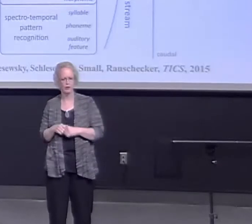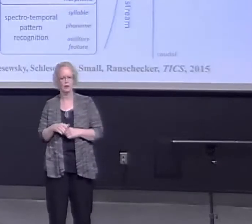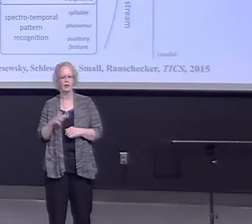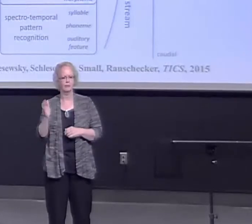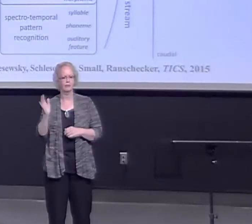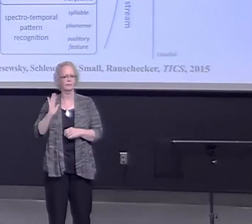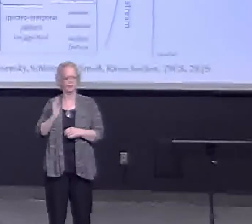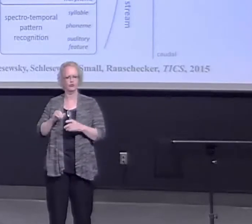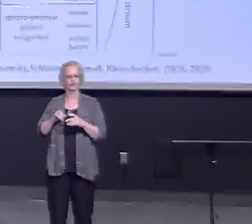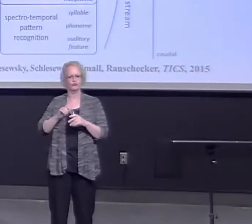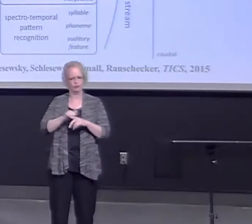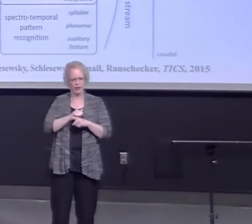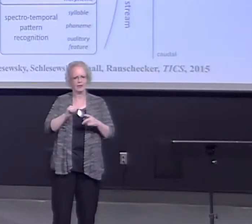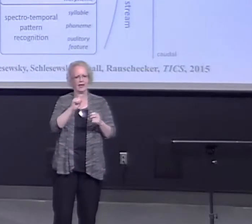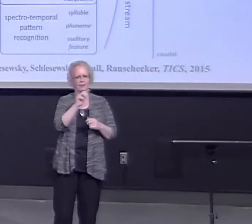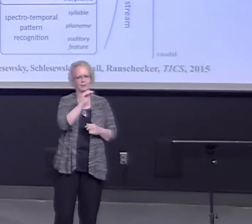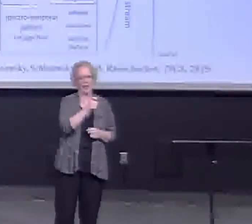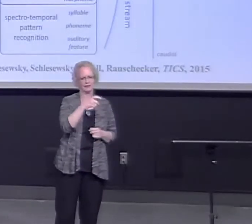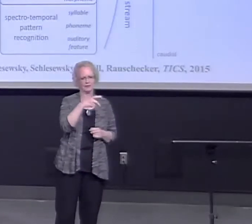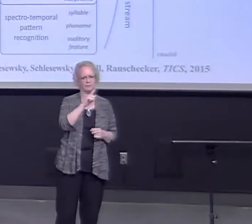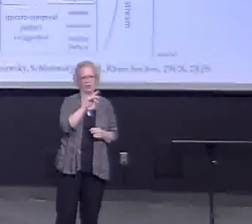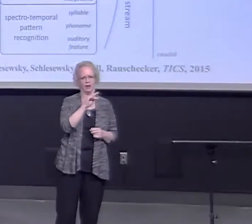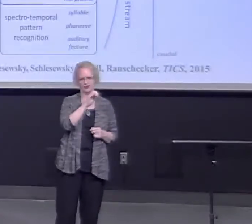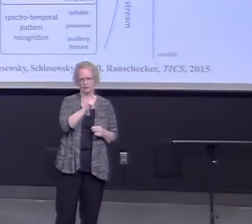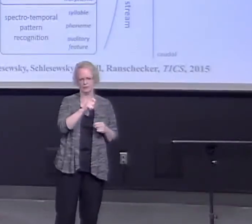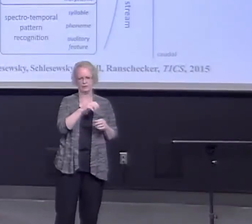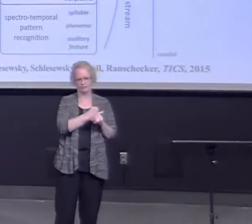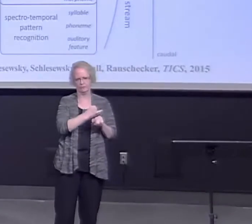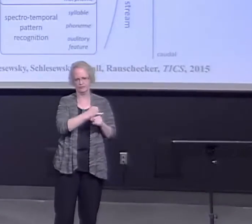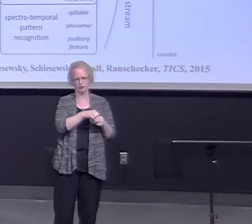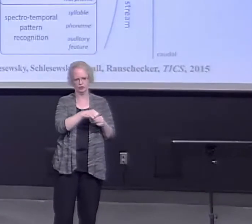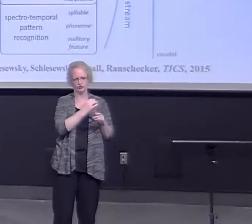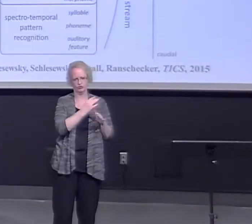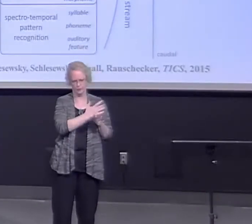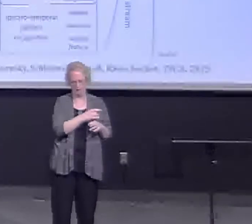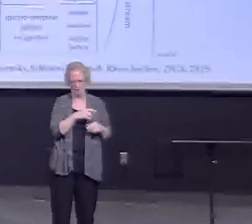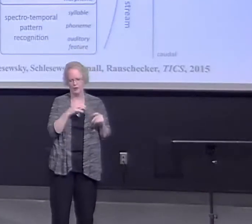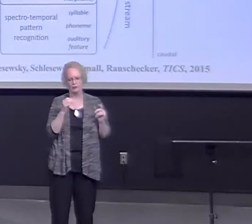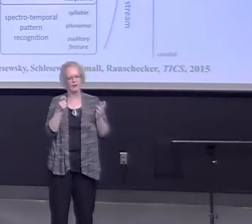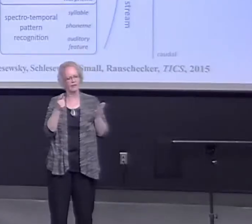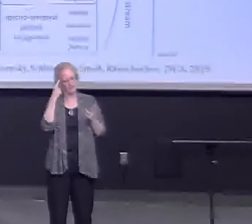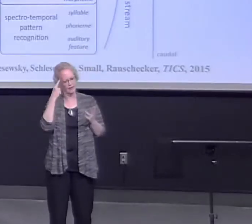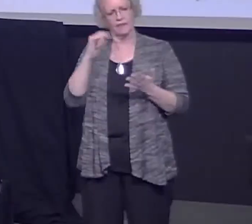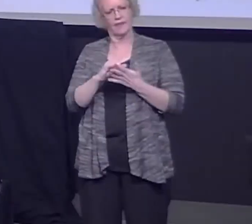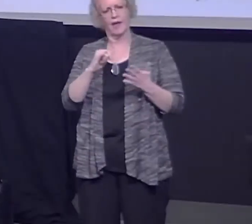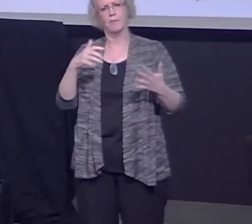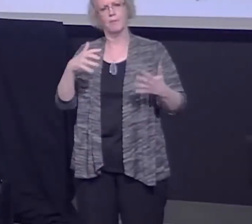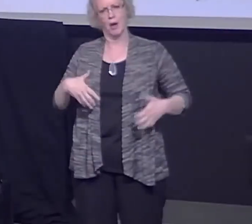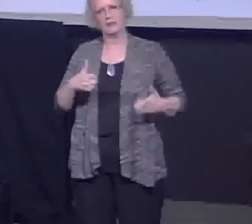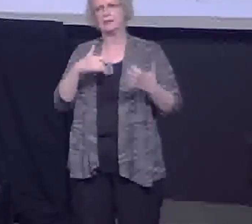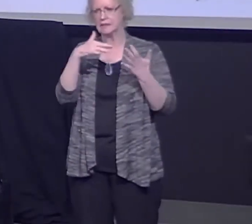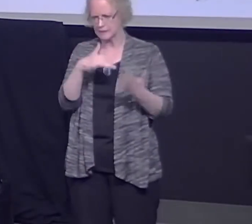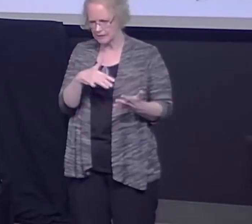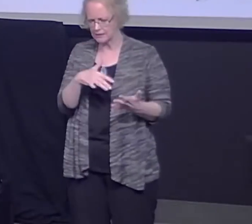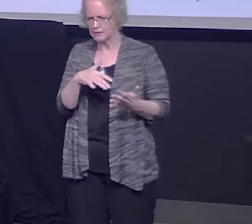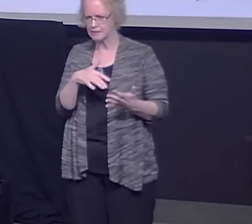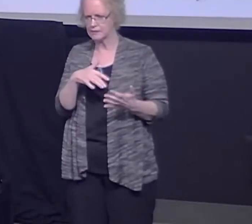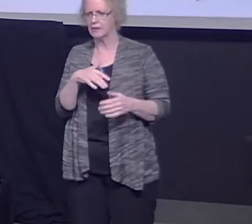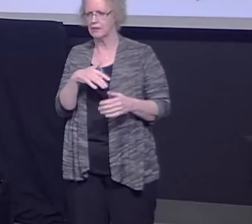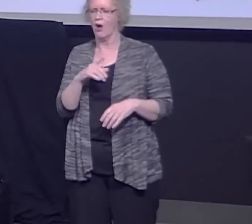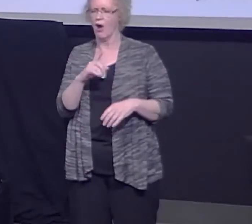at the Max Planck in Germany, and think that the monkey studies are quite valuable for